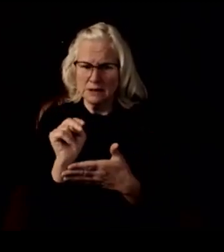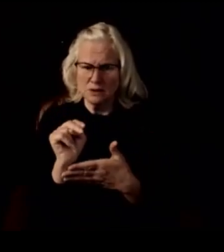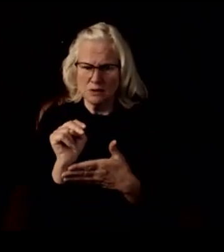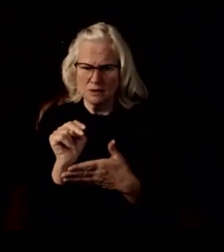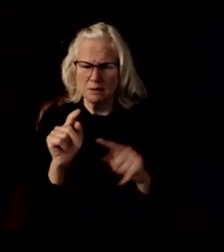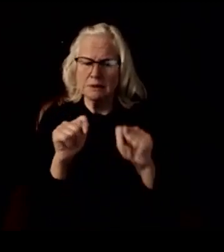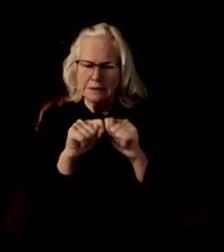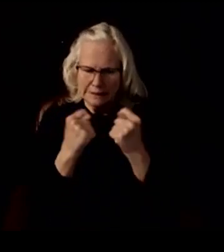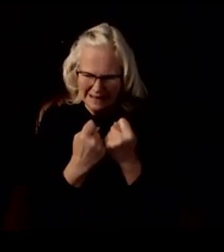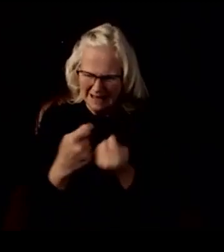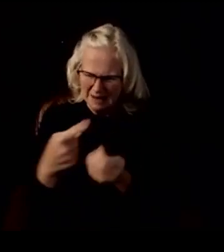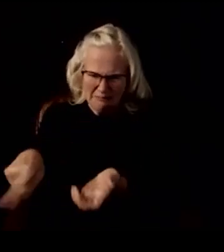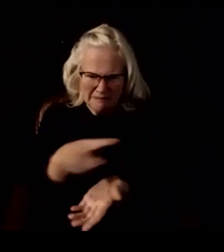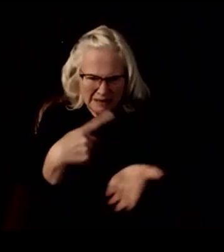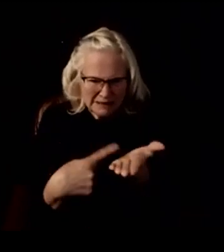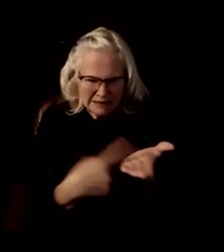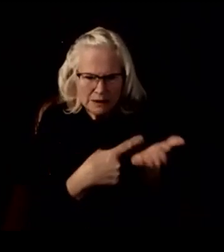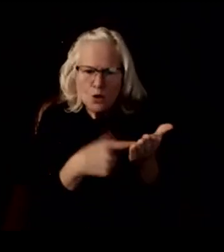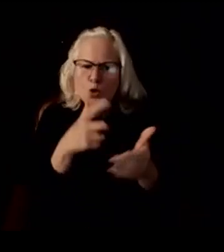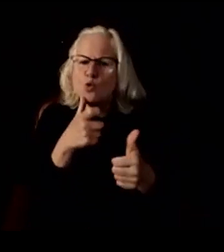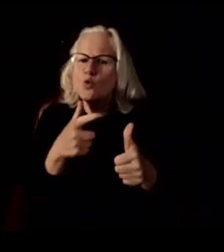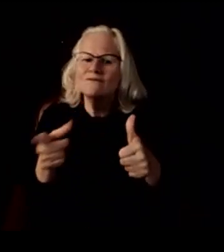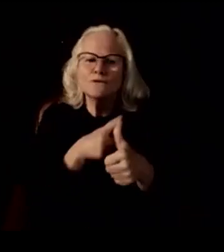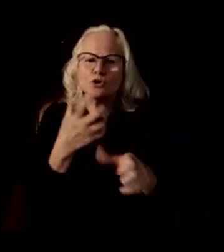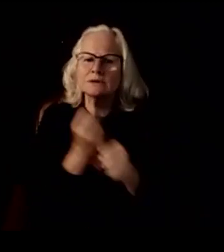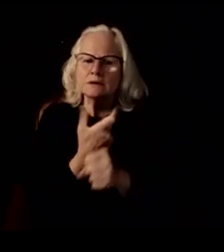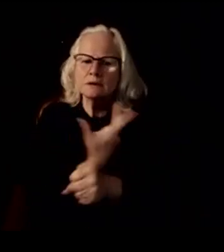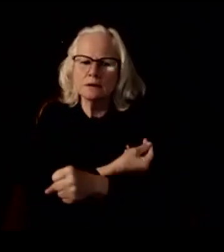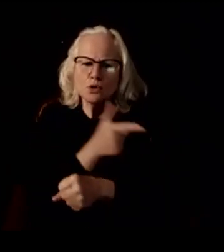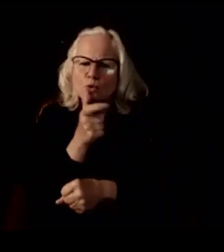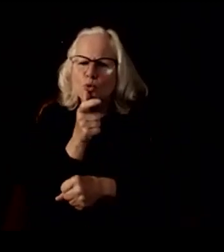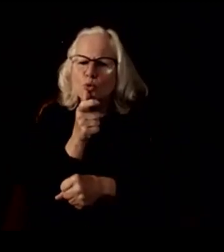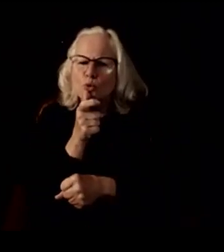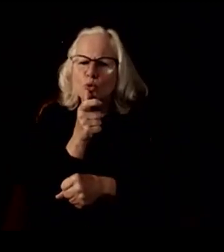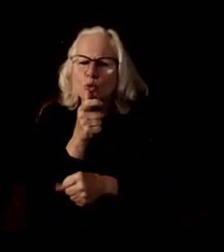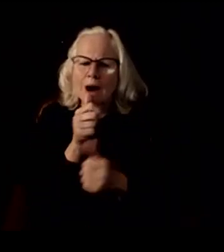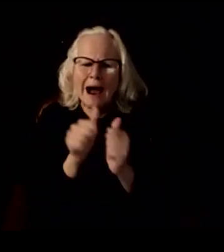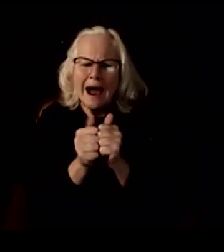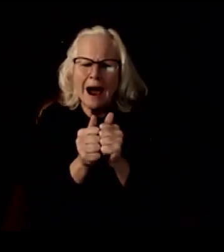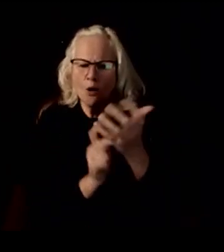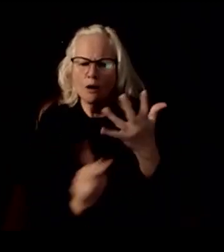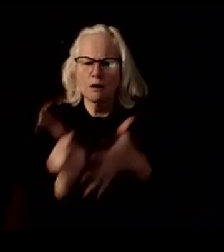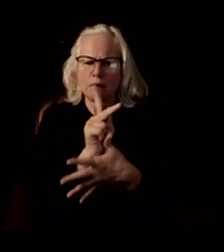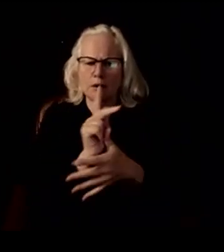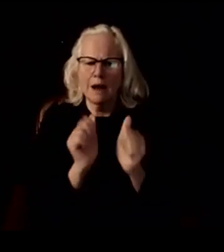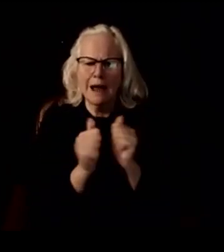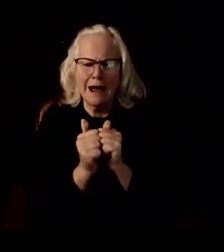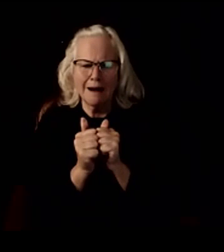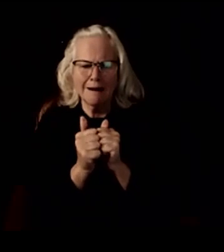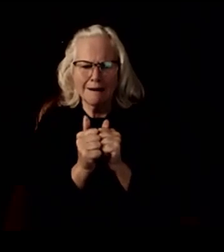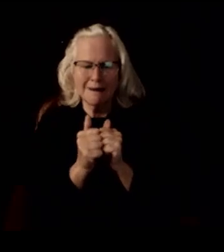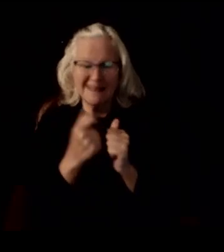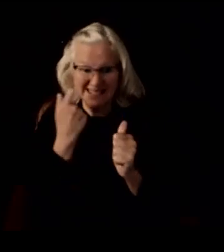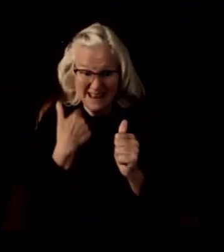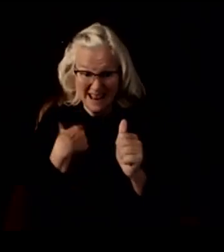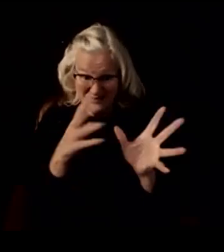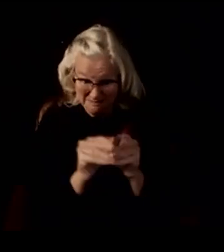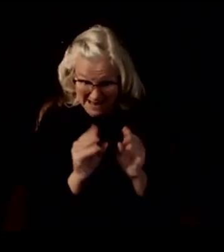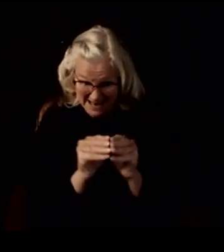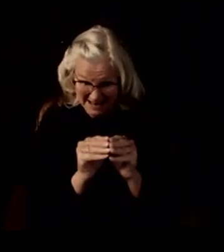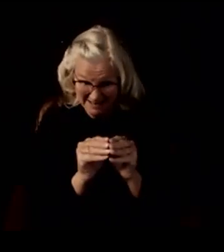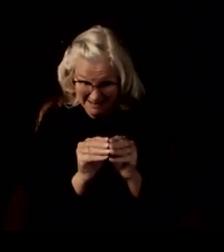vaccine. And I believe you had some meeting or session on that recently. Can you tell me a little bit about where that's at in terms of figuring out who